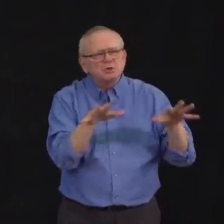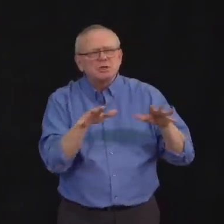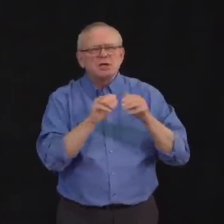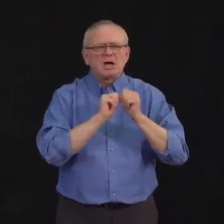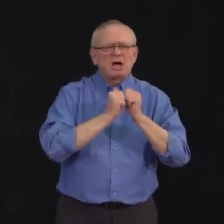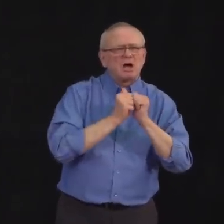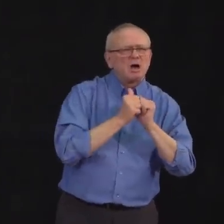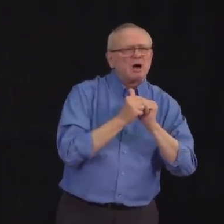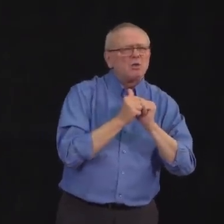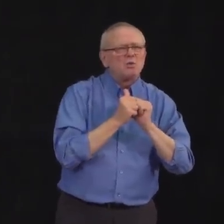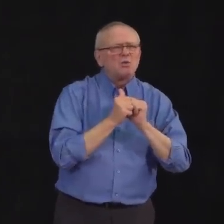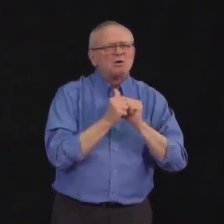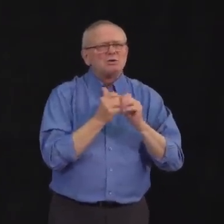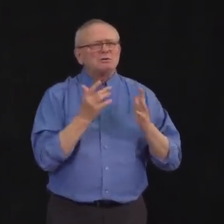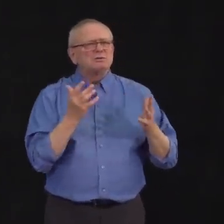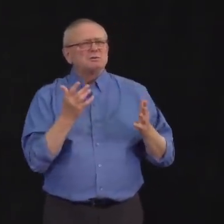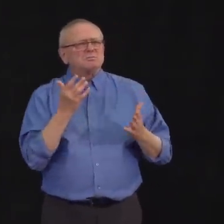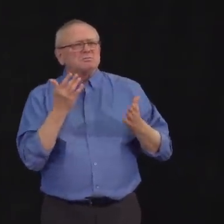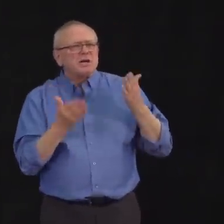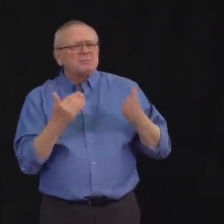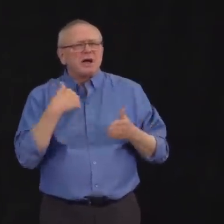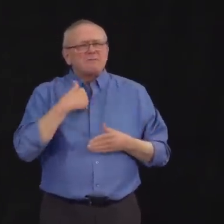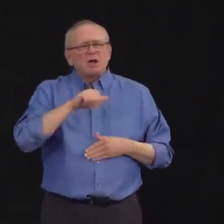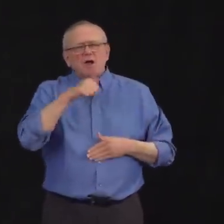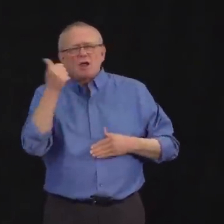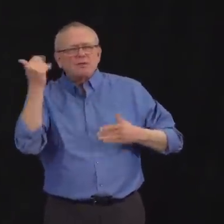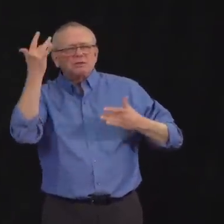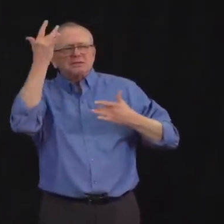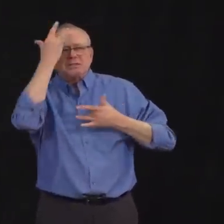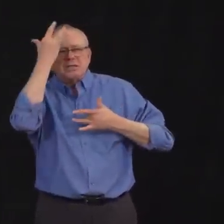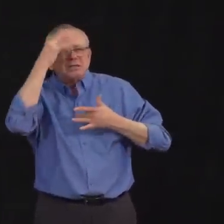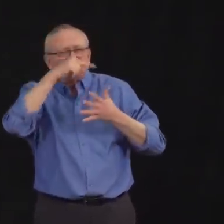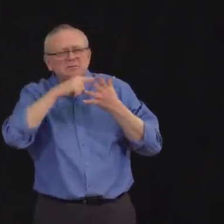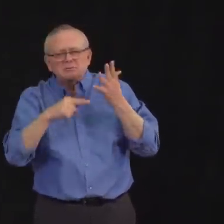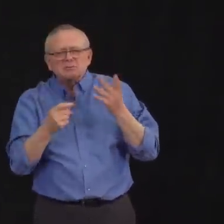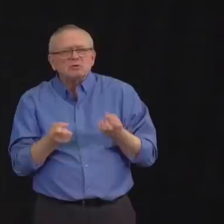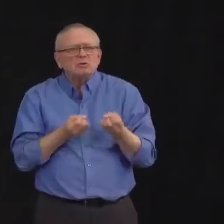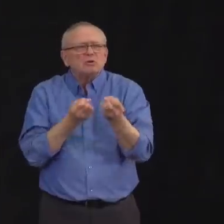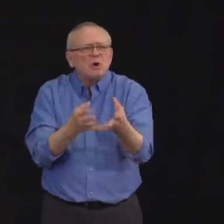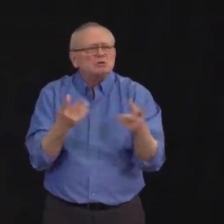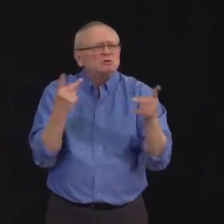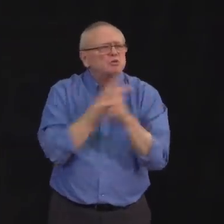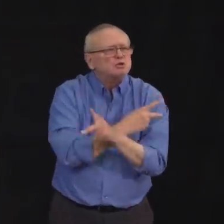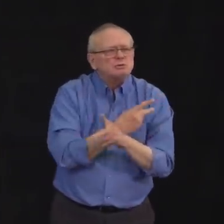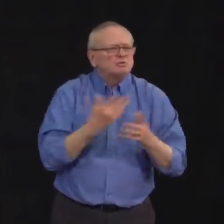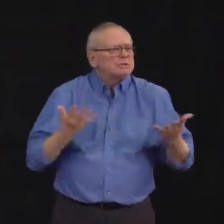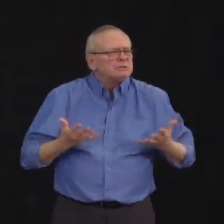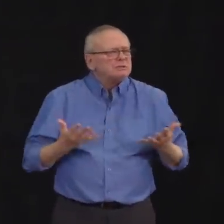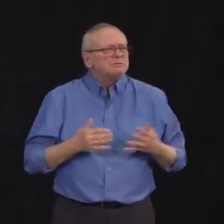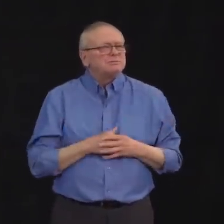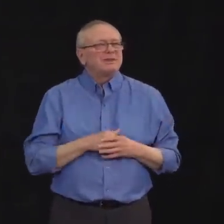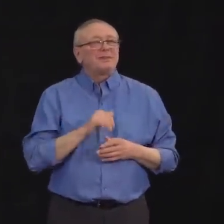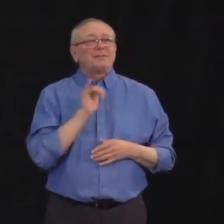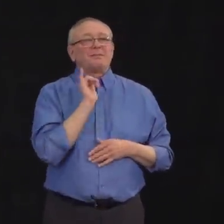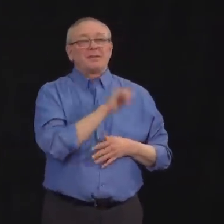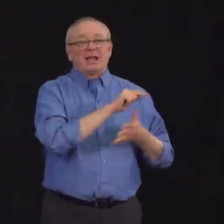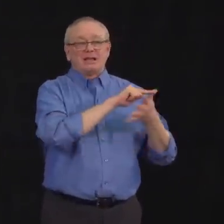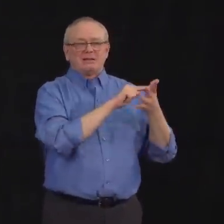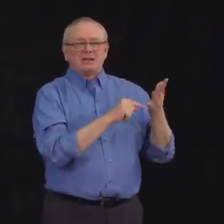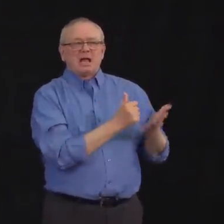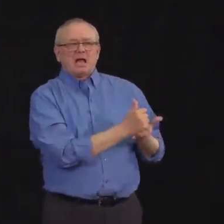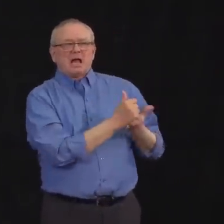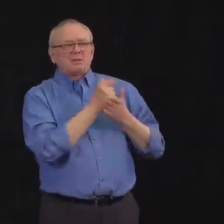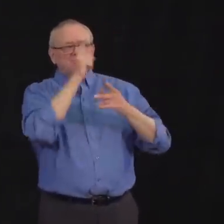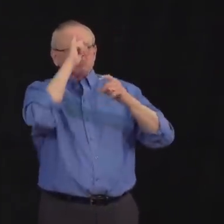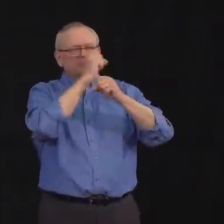severe disease. Like bringing a camera into focus, these techniques give us a far clearer picture that help us to inform